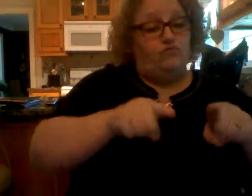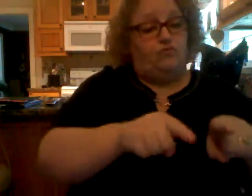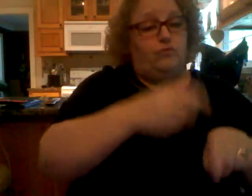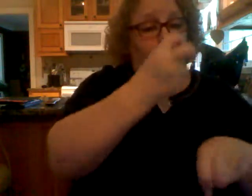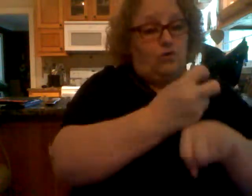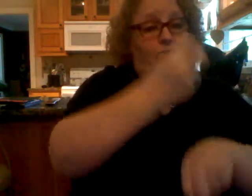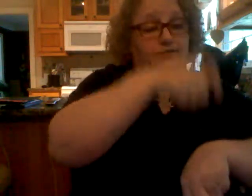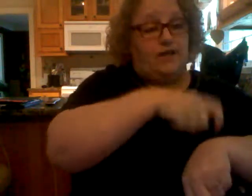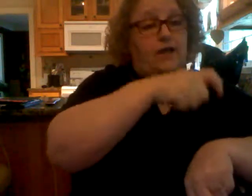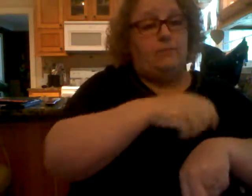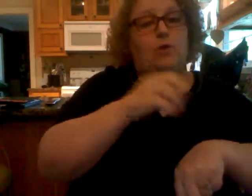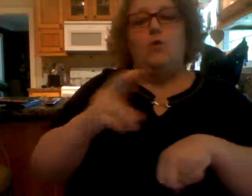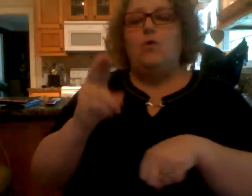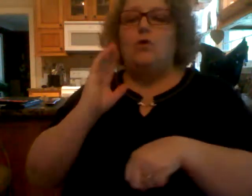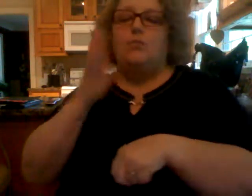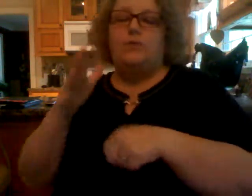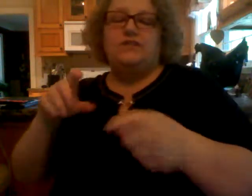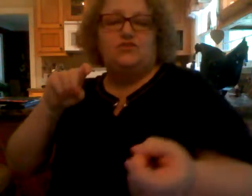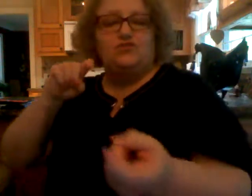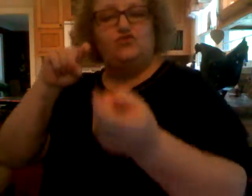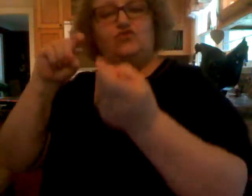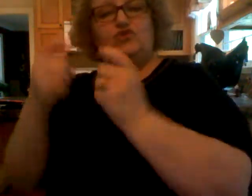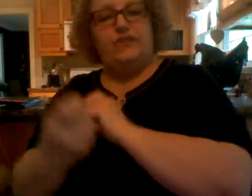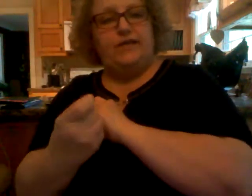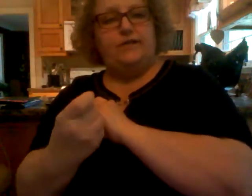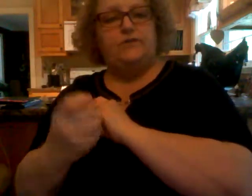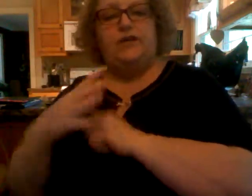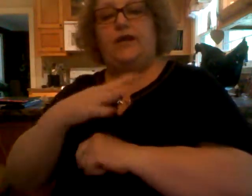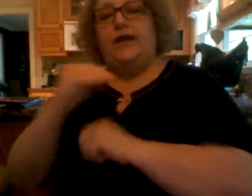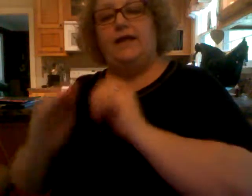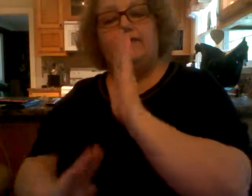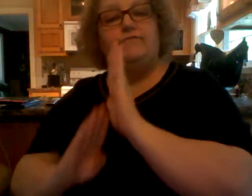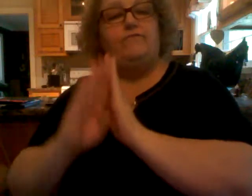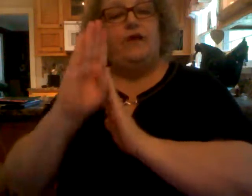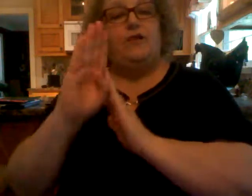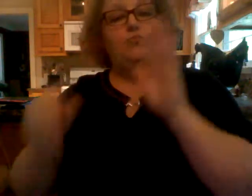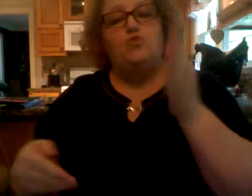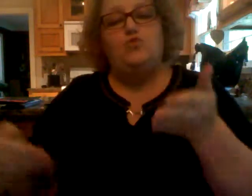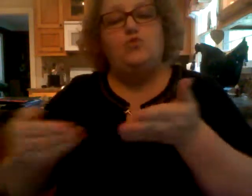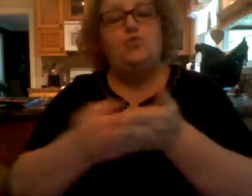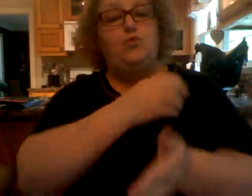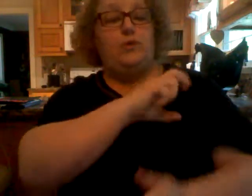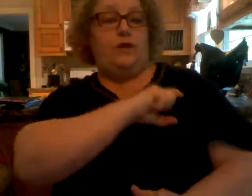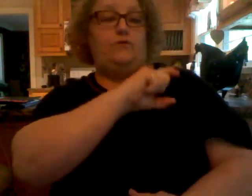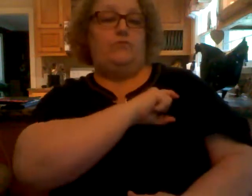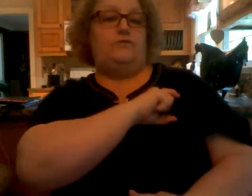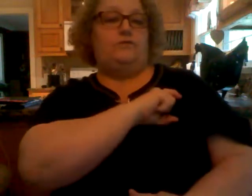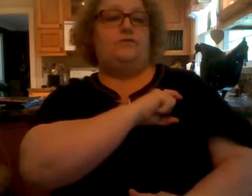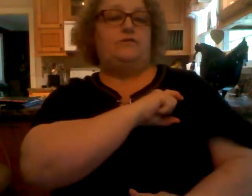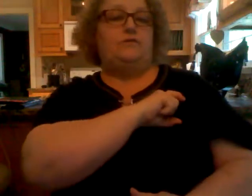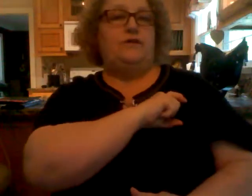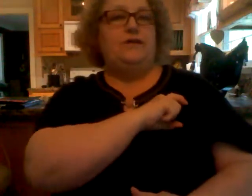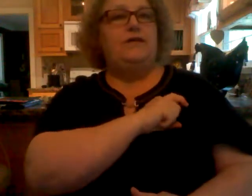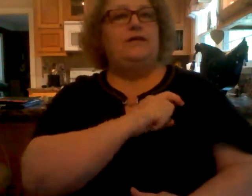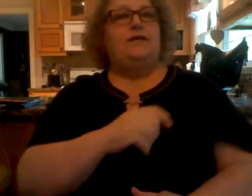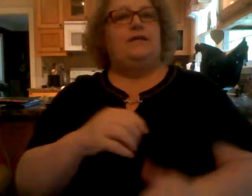and develop and alter some characteristics in order to make the most of a better situation. Your